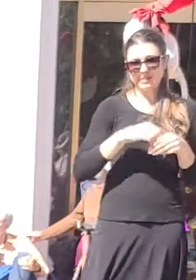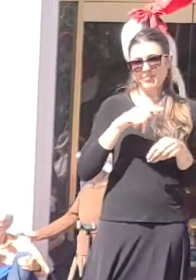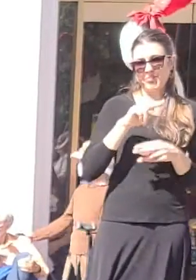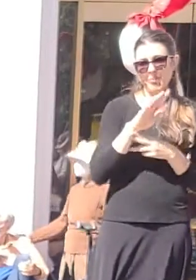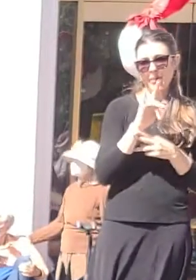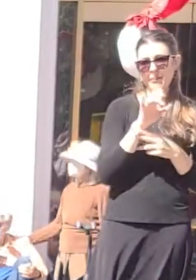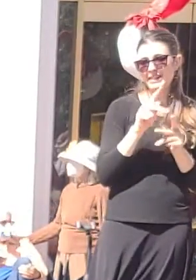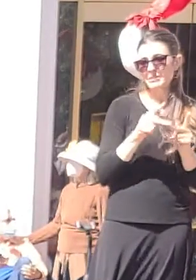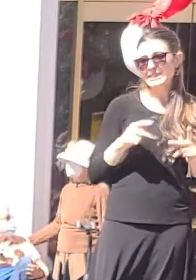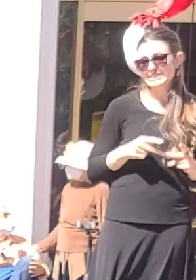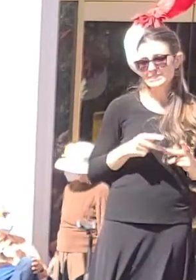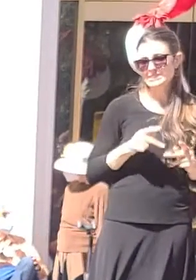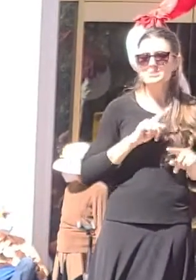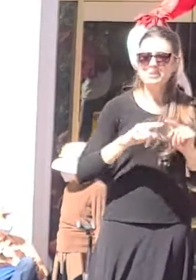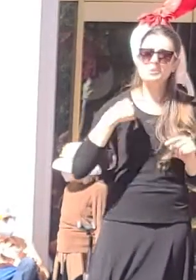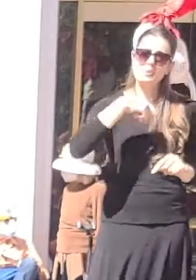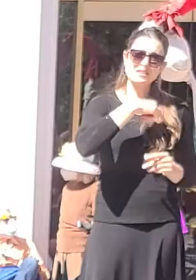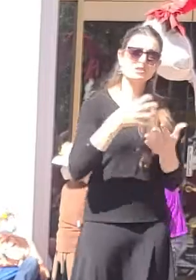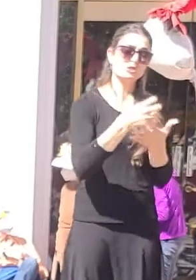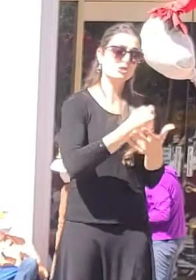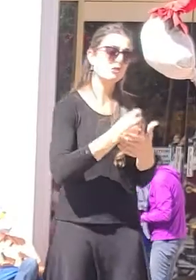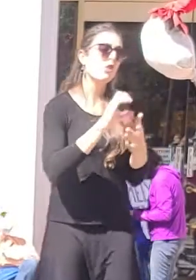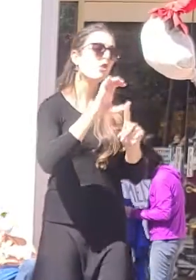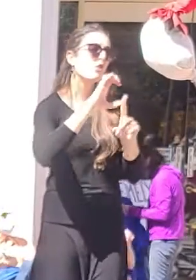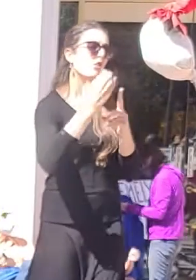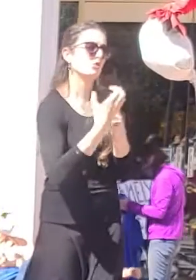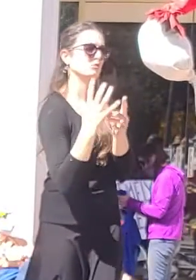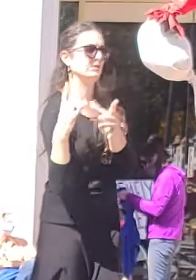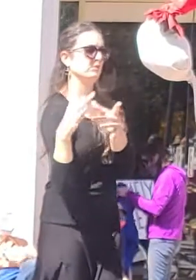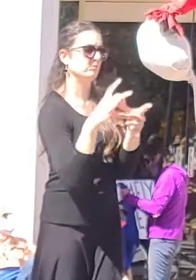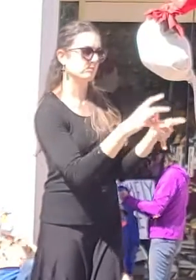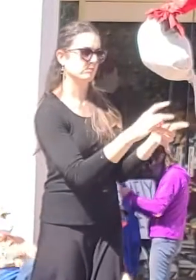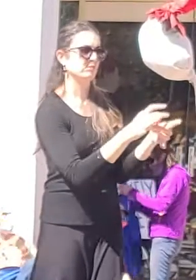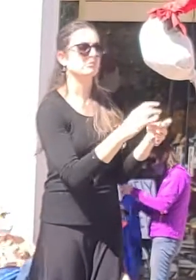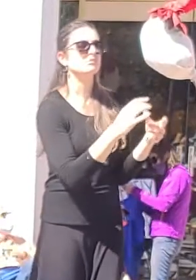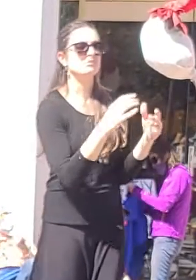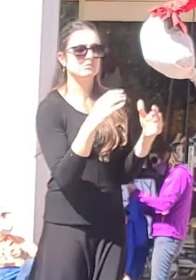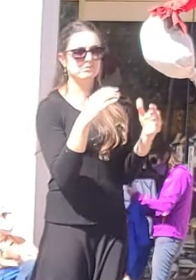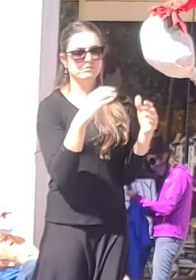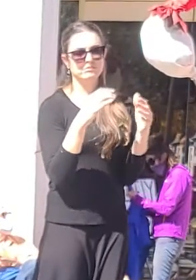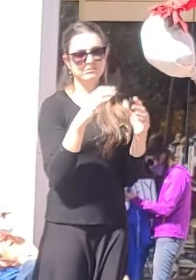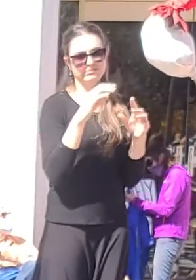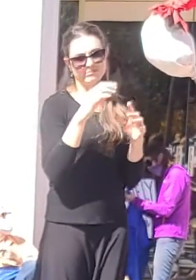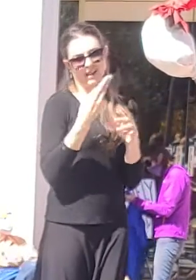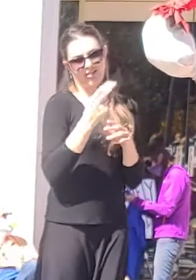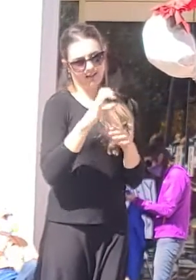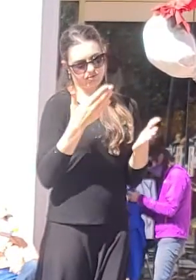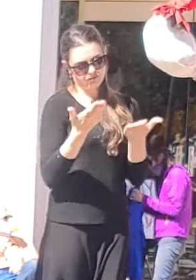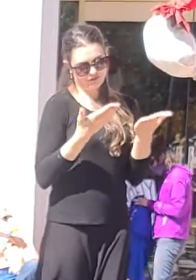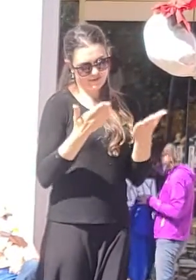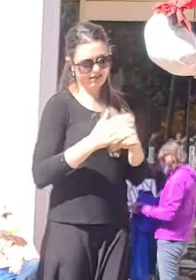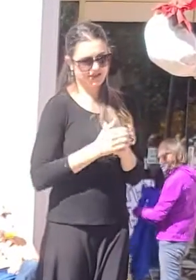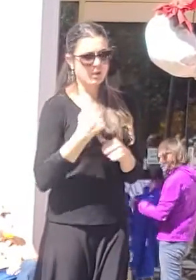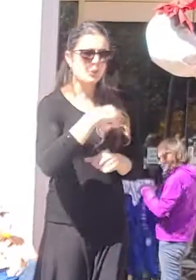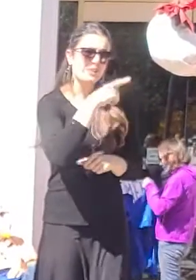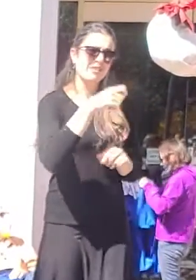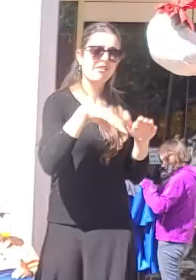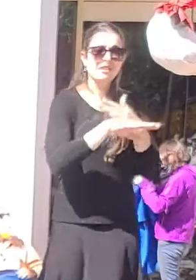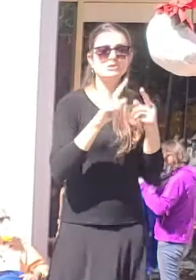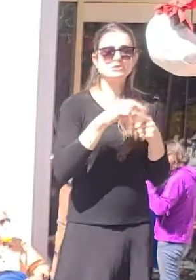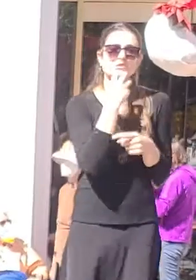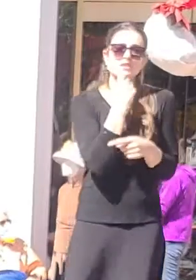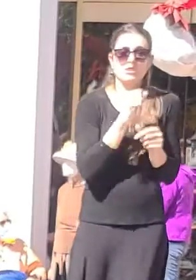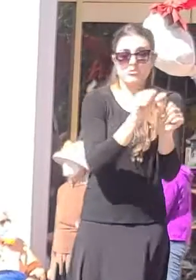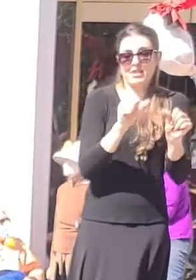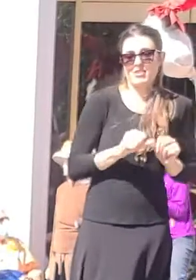culturally relevant birth services, behavioral health that honors our needs, access to our traditional foods, access to our sacred areas and